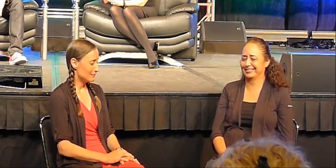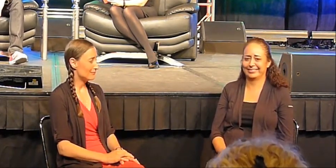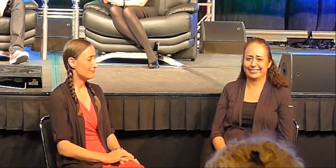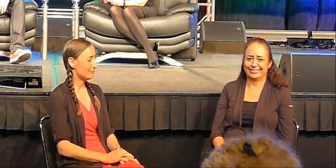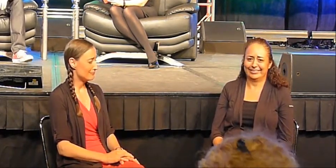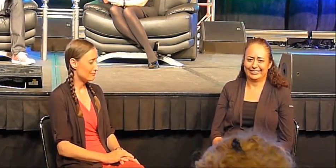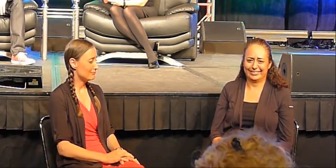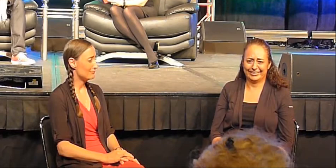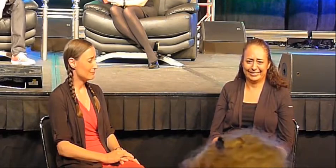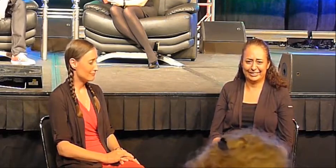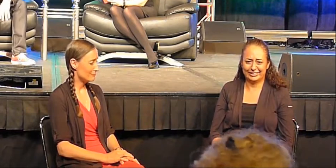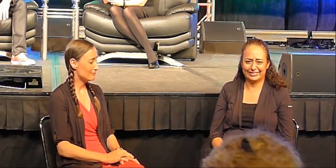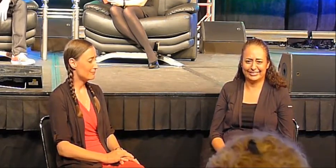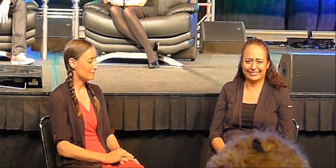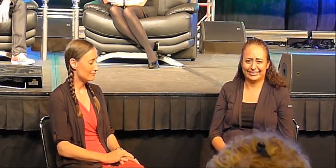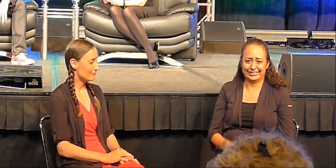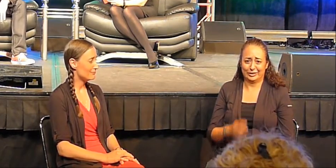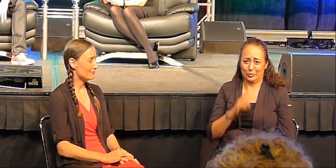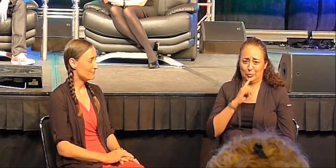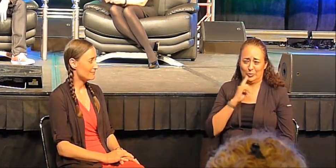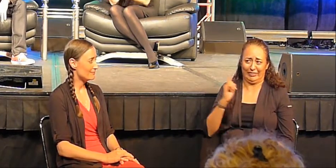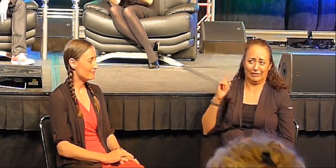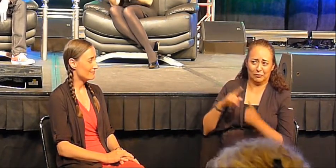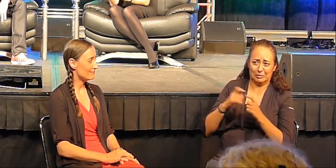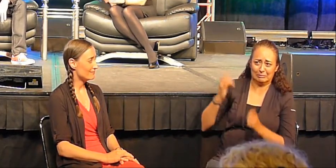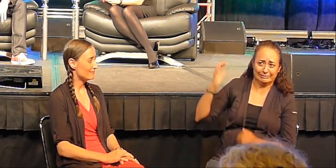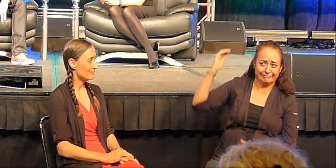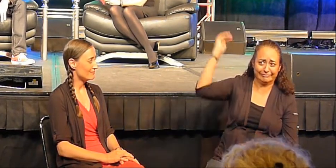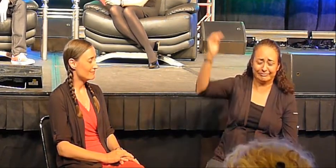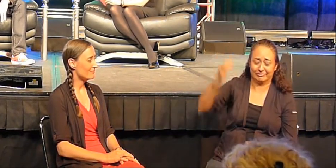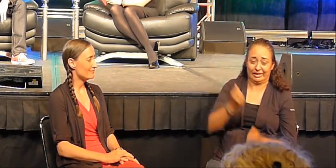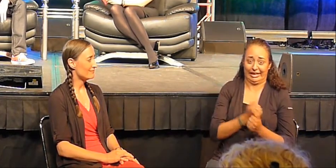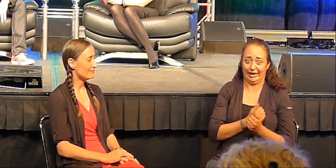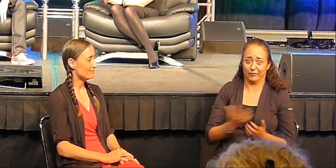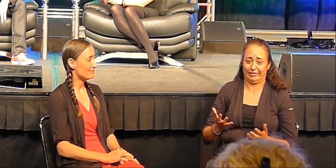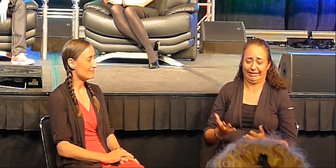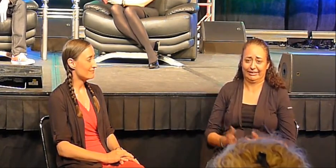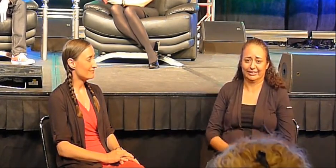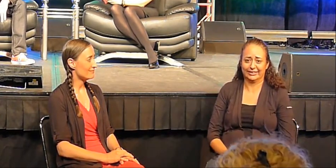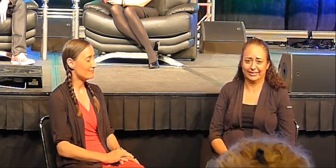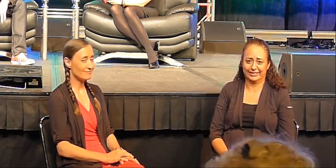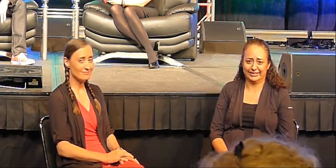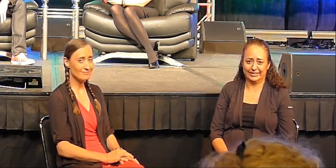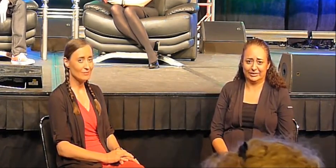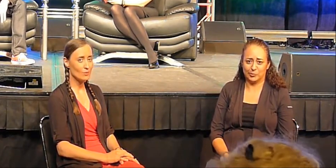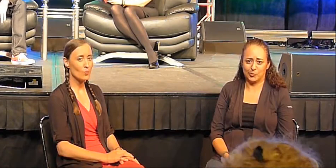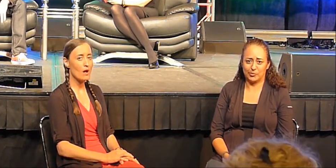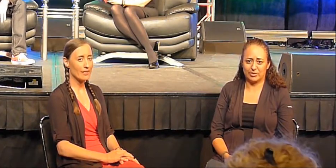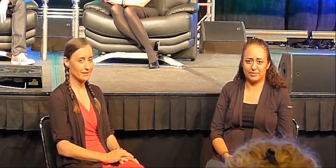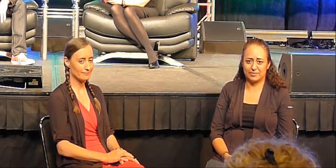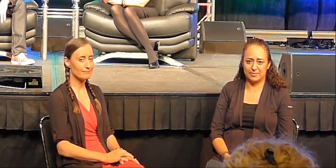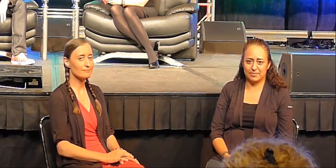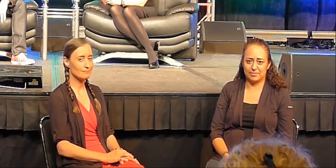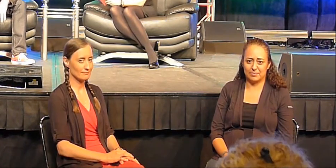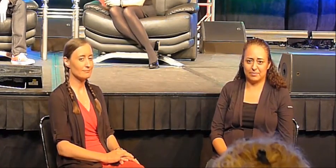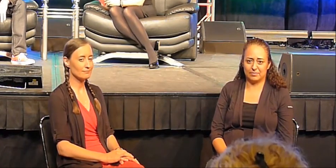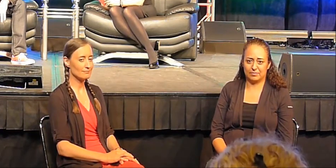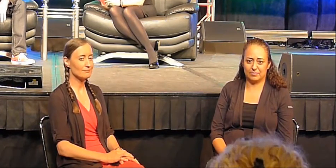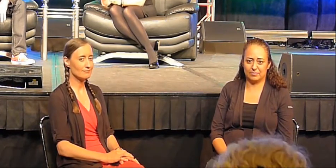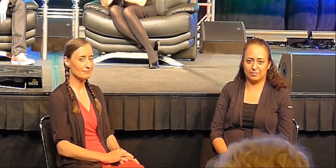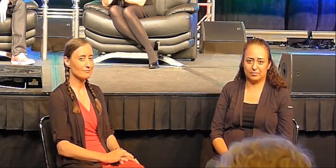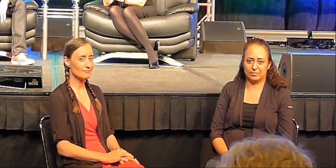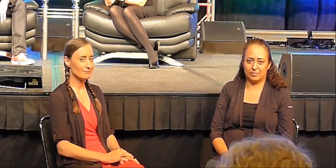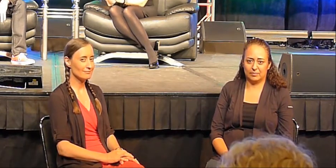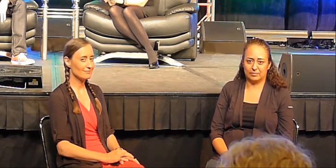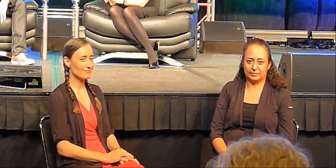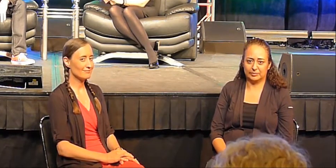Crazy. I also understand that Wally was maybe a little bit nervous. Yes. About playing his role. Can you tell